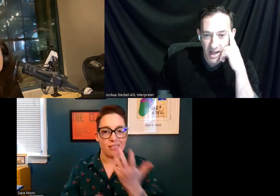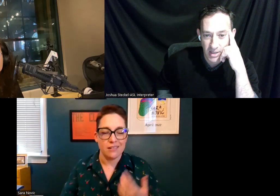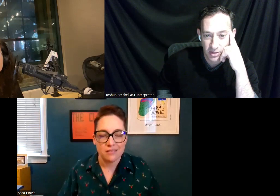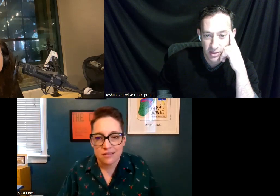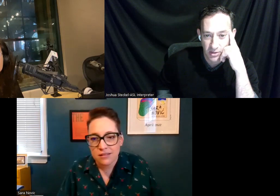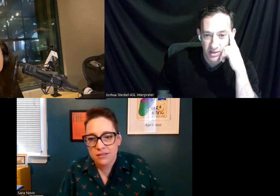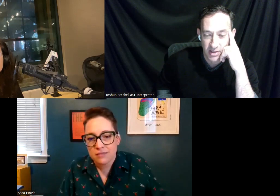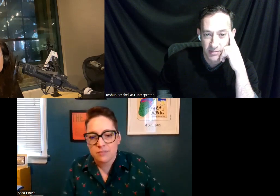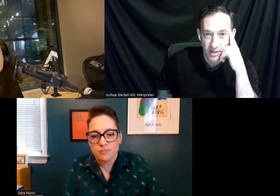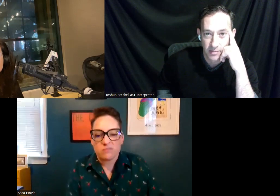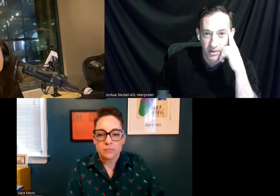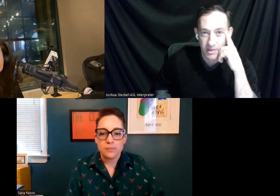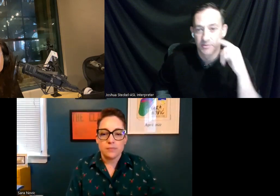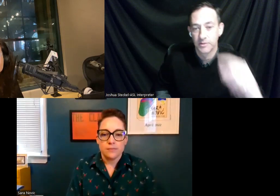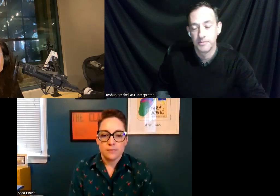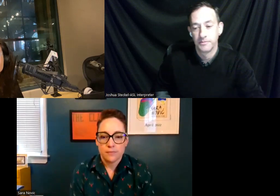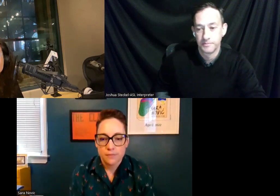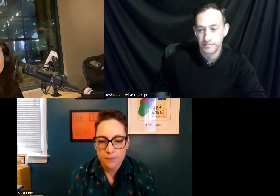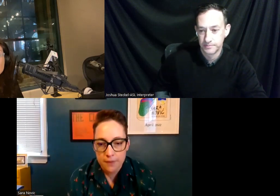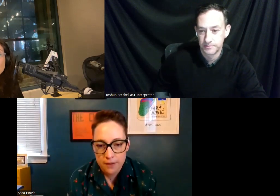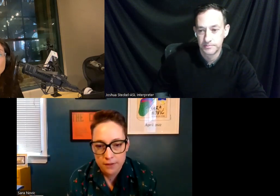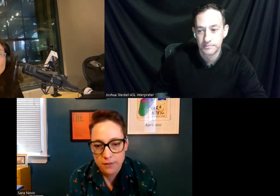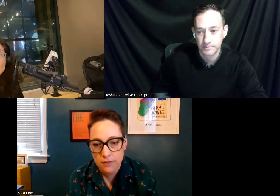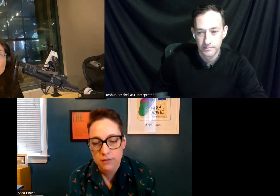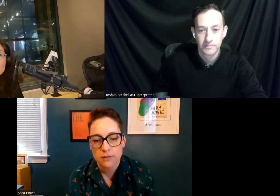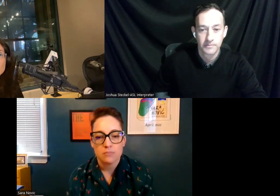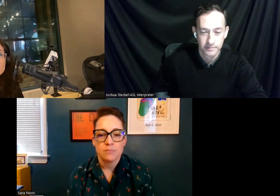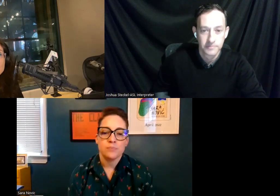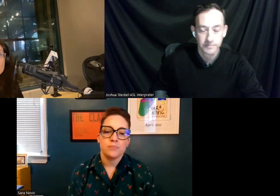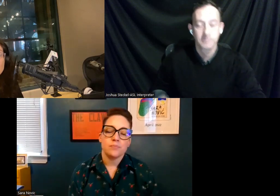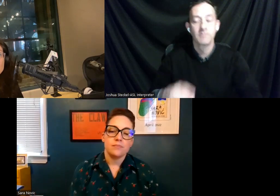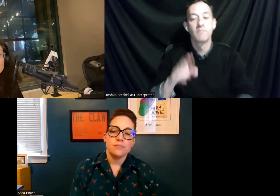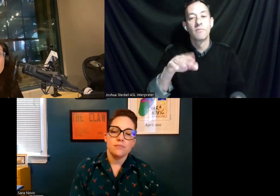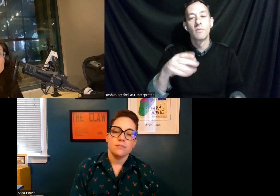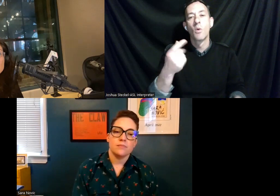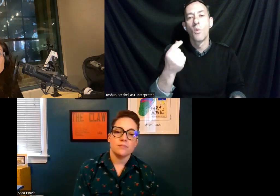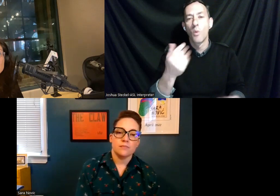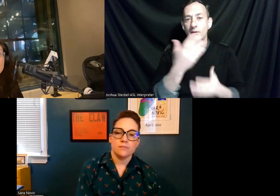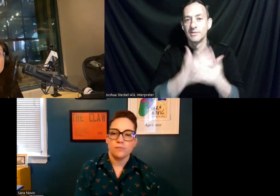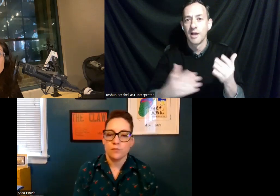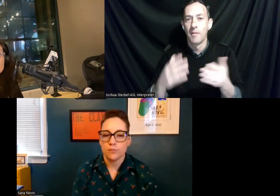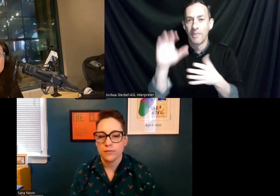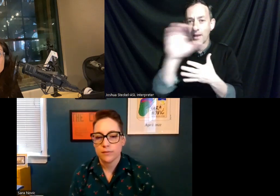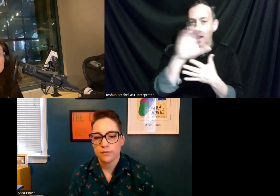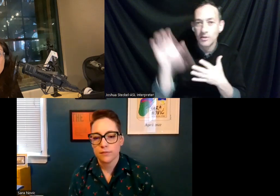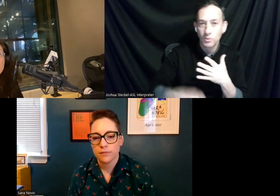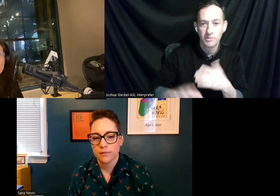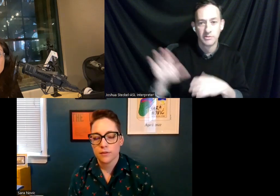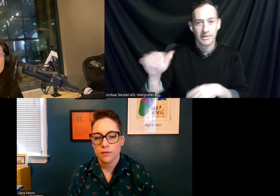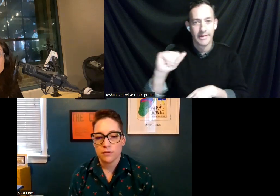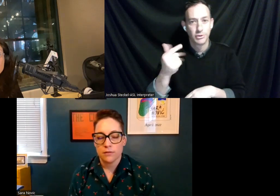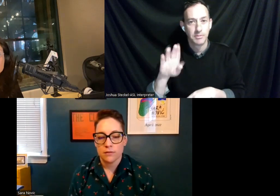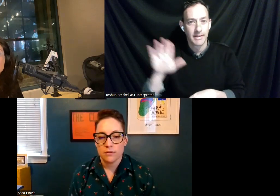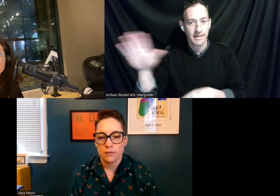but actually it turned into something completely different. What were some of the ramifications of his approach